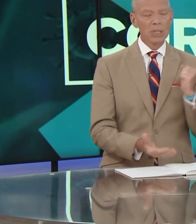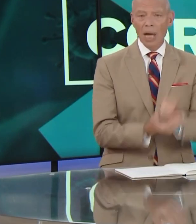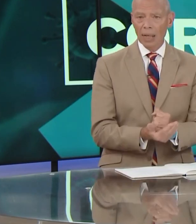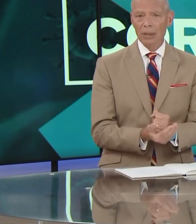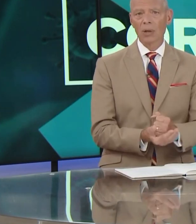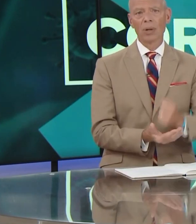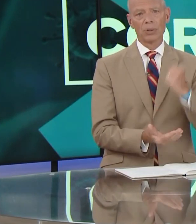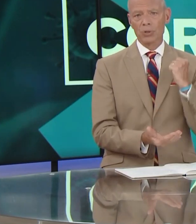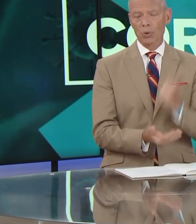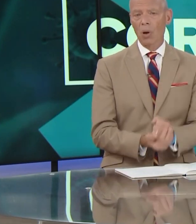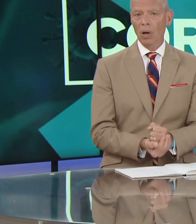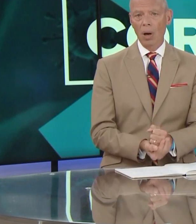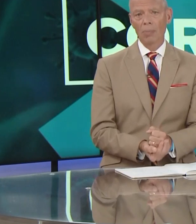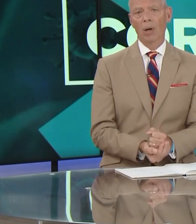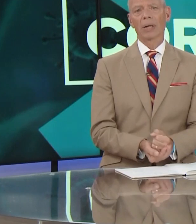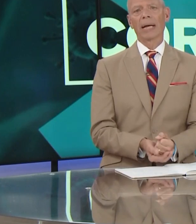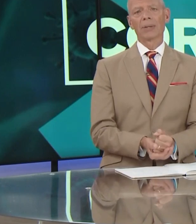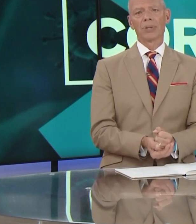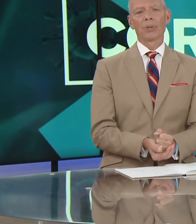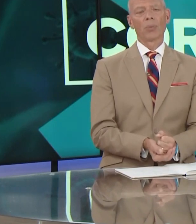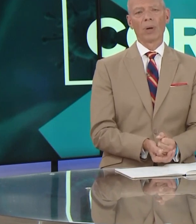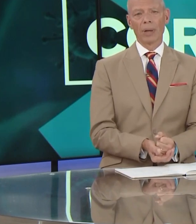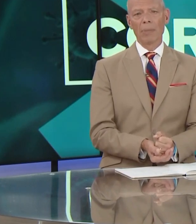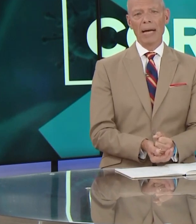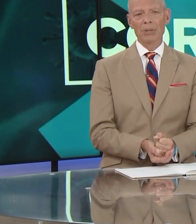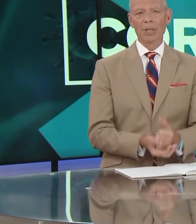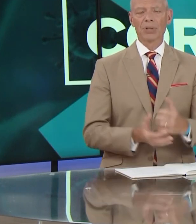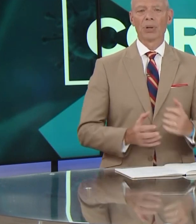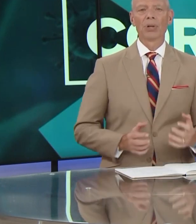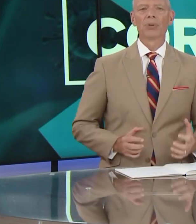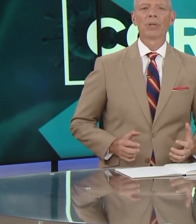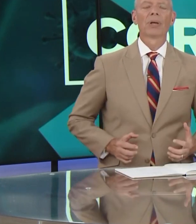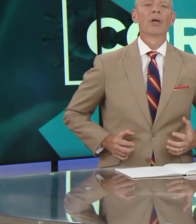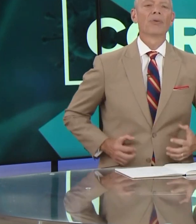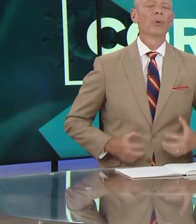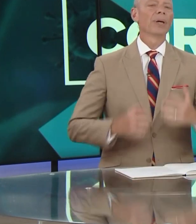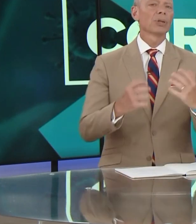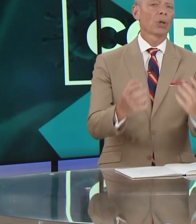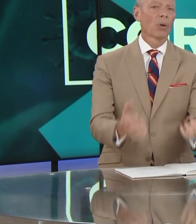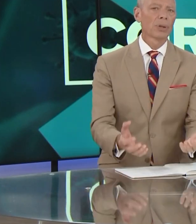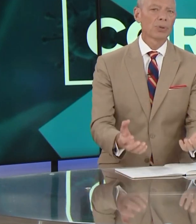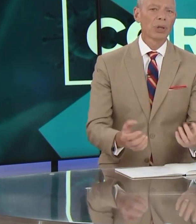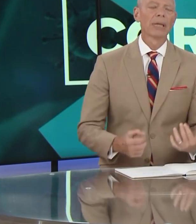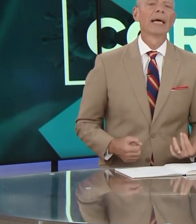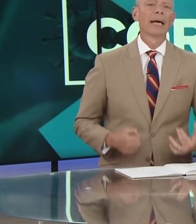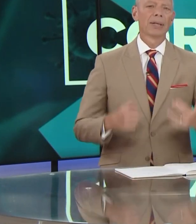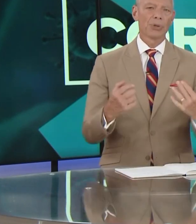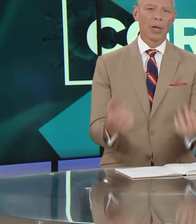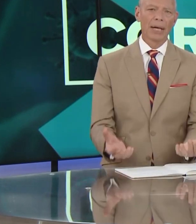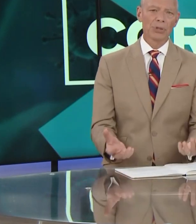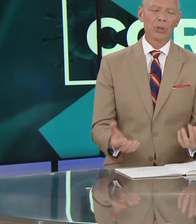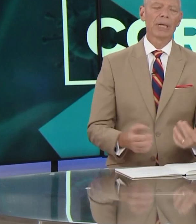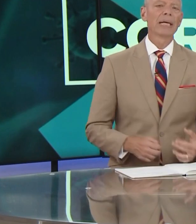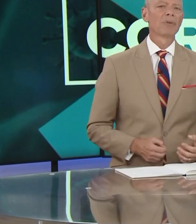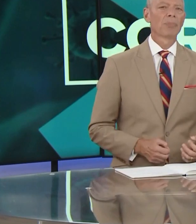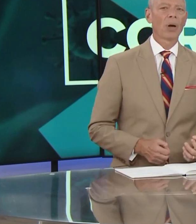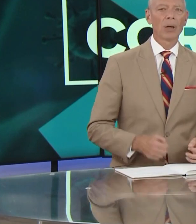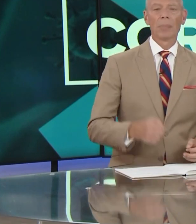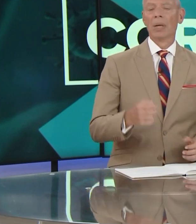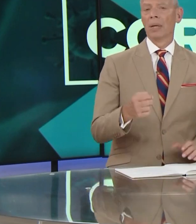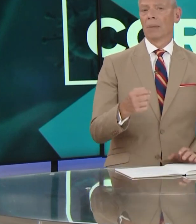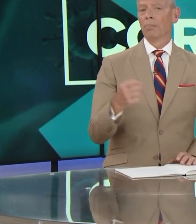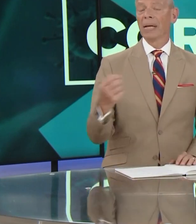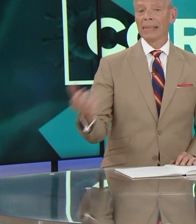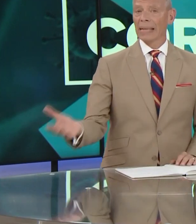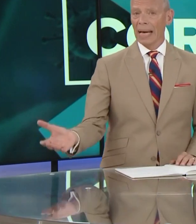is not going to strong-arm Arkansans into wearing a mask. He's going to use it through encouragement and education. He even brought